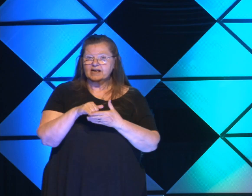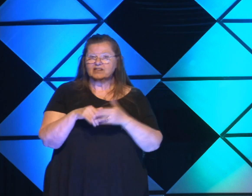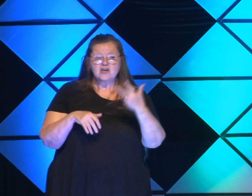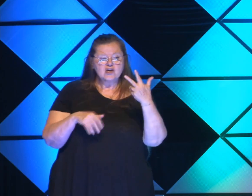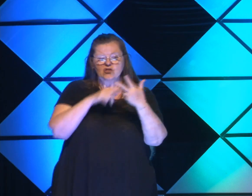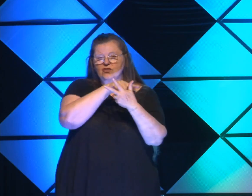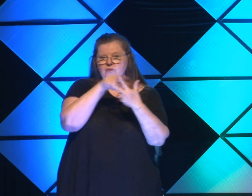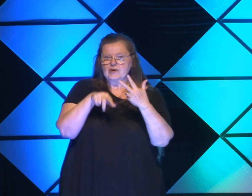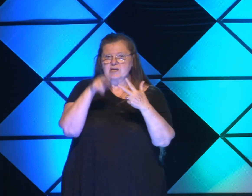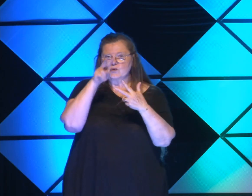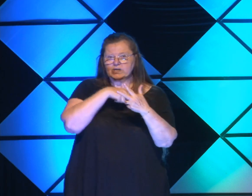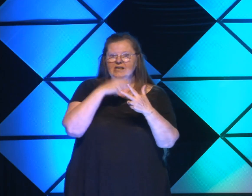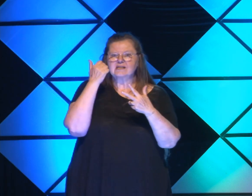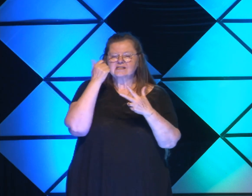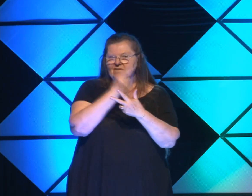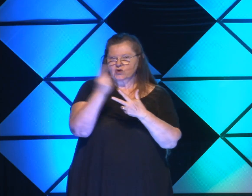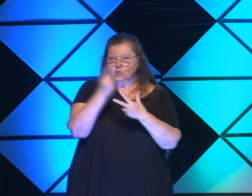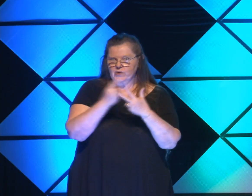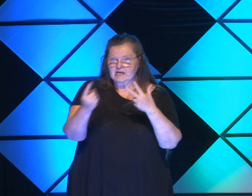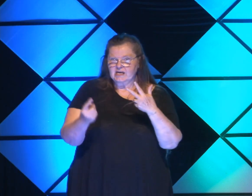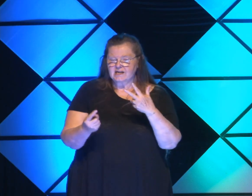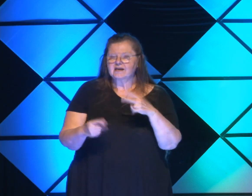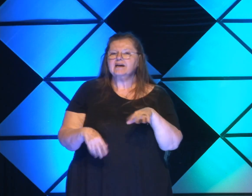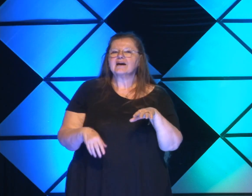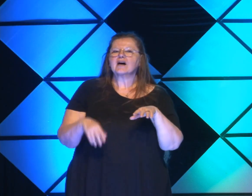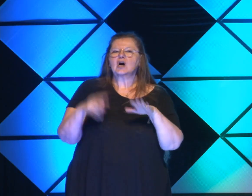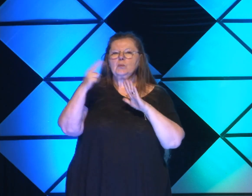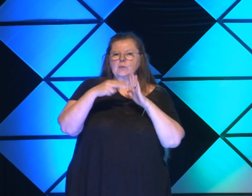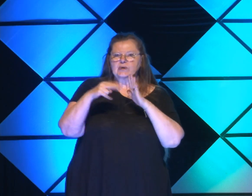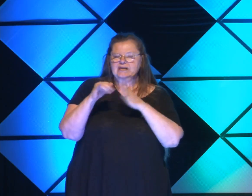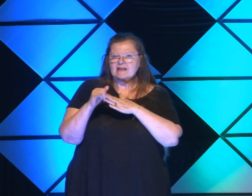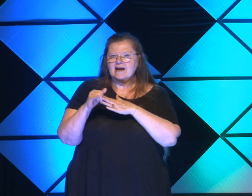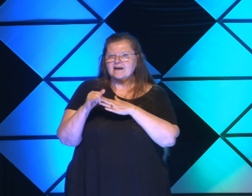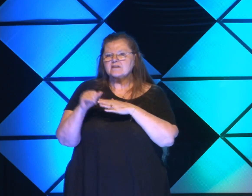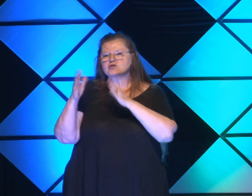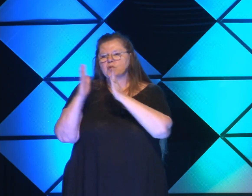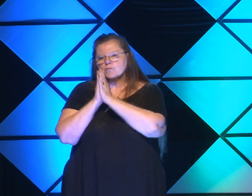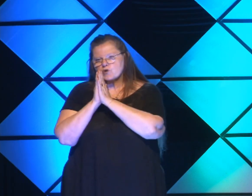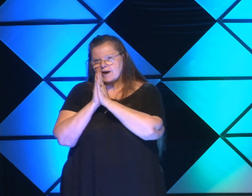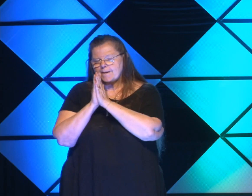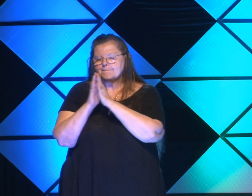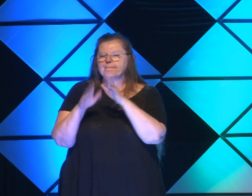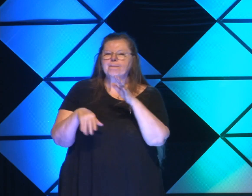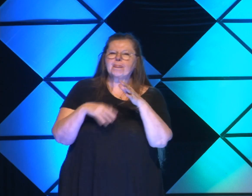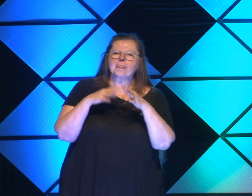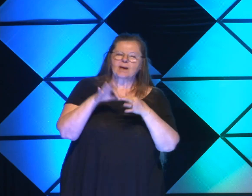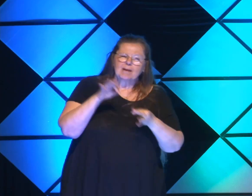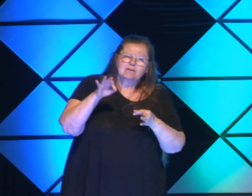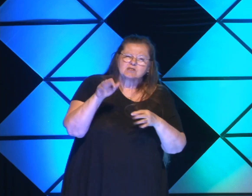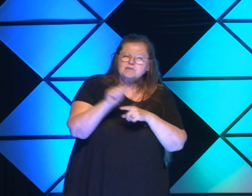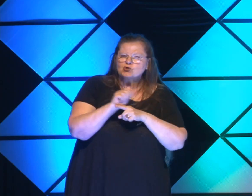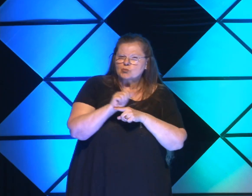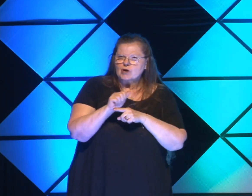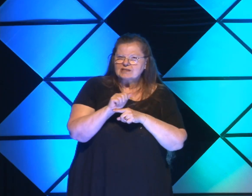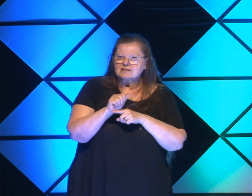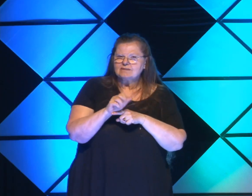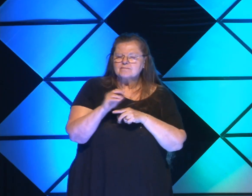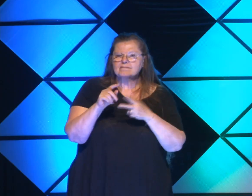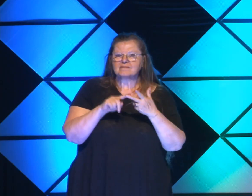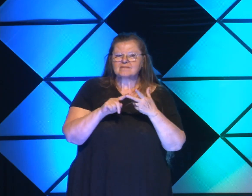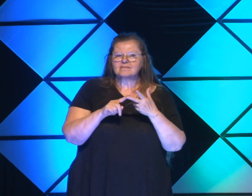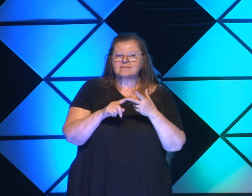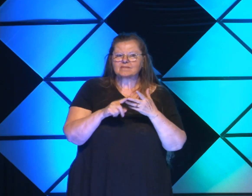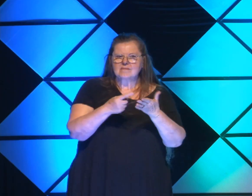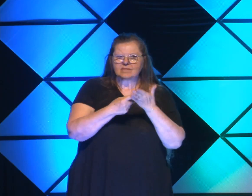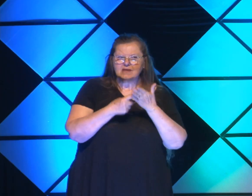3 kind of readings every week. You can read through those, and there'll be some, like a prayer you can pray and maybe a spiritual practice. We're going to have a